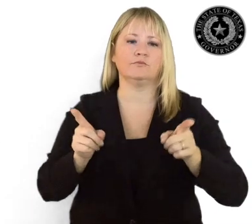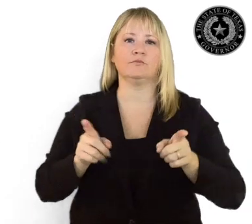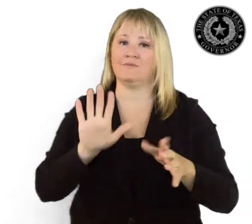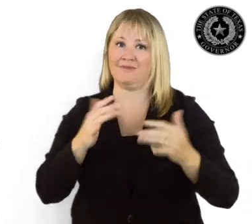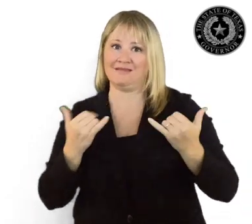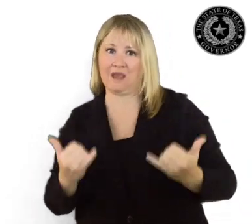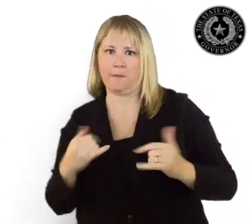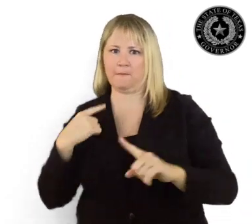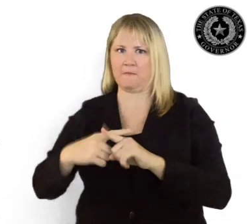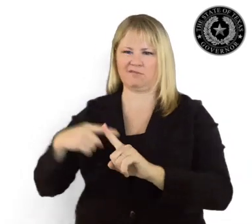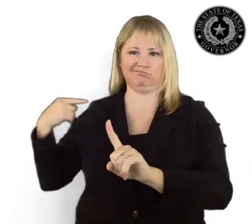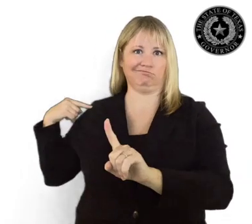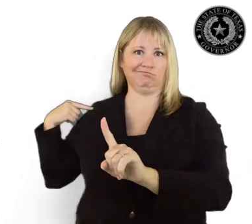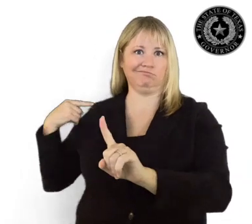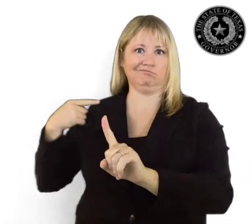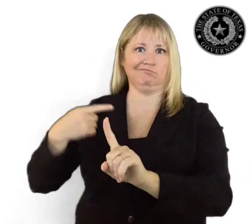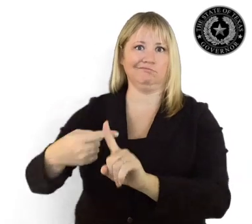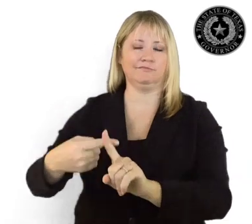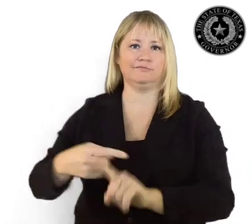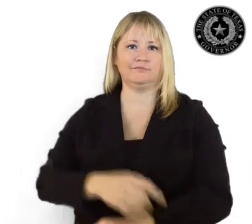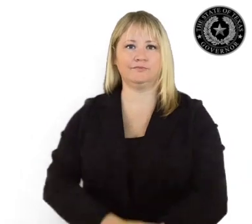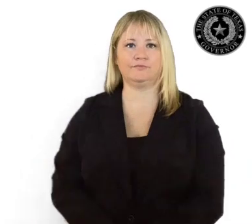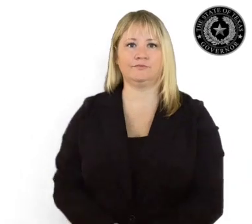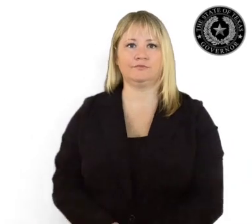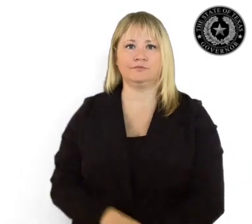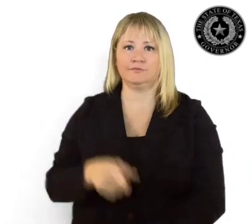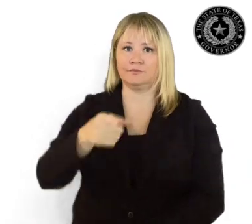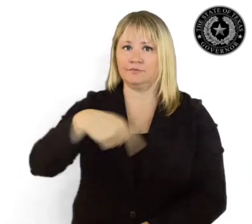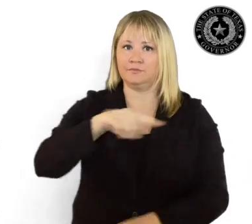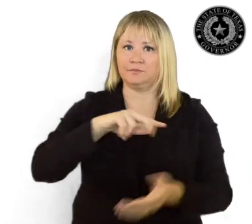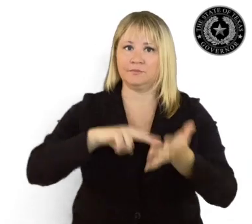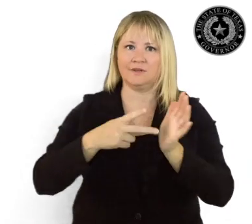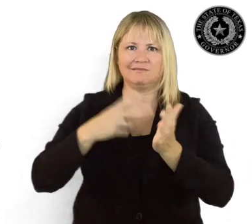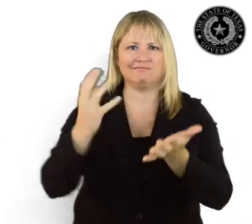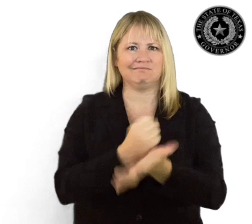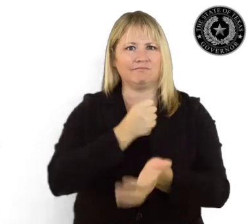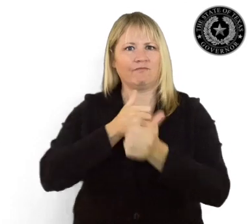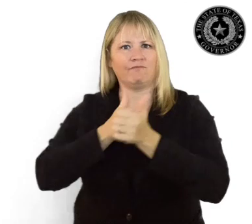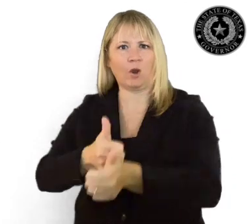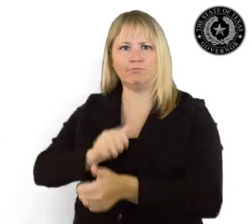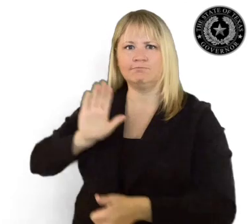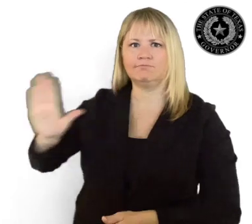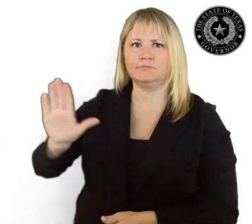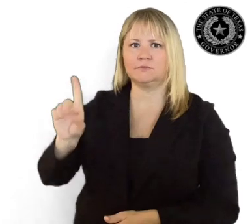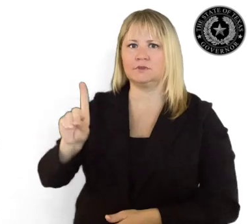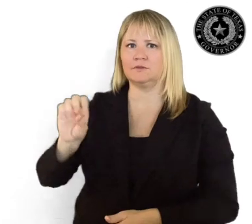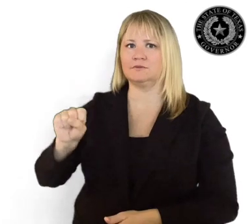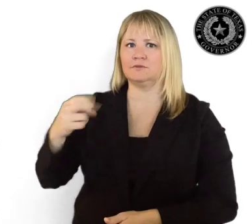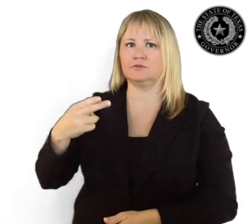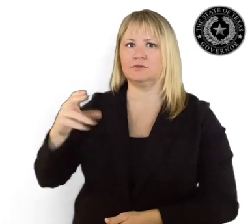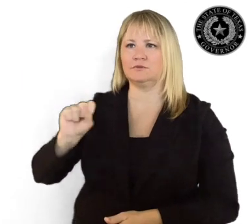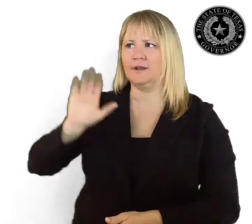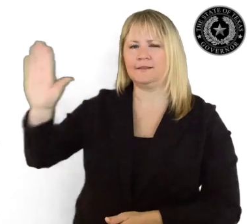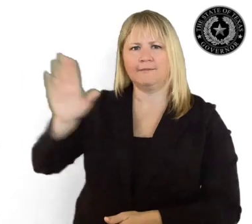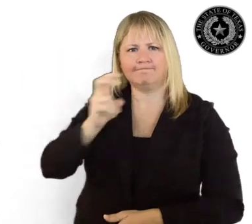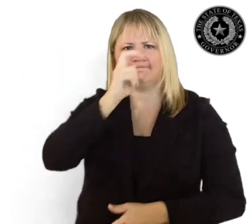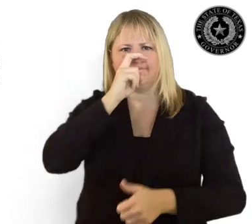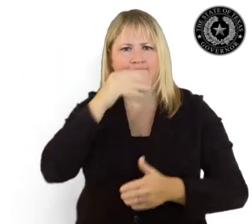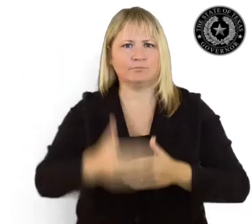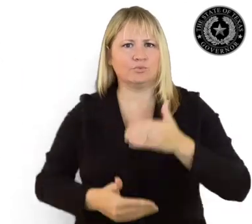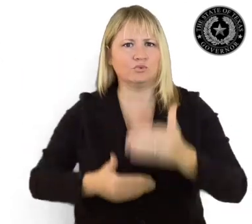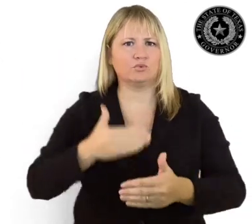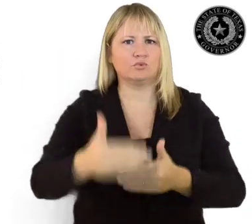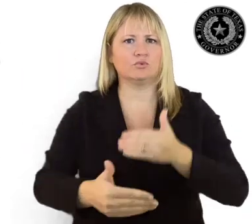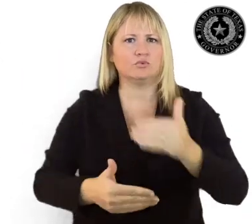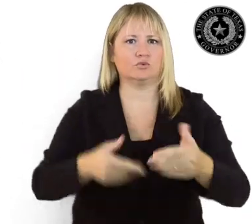orders provide that all persons should follow the health protocols from DSHS, which whenever achieved will mean compliance